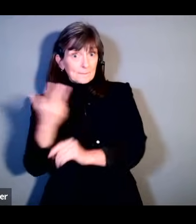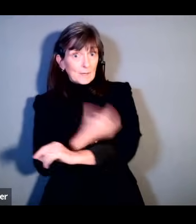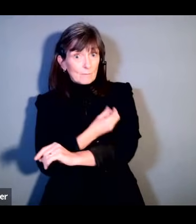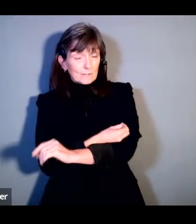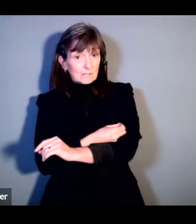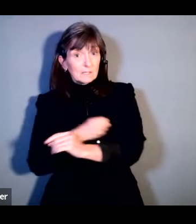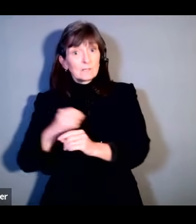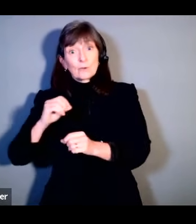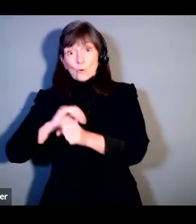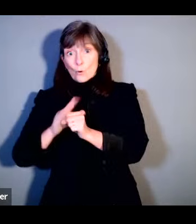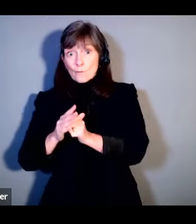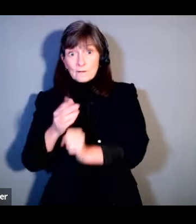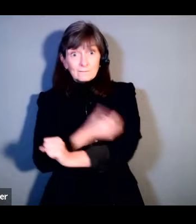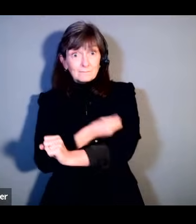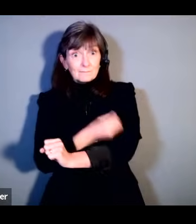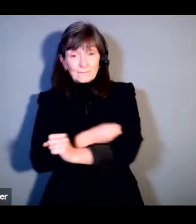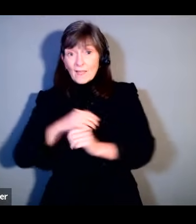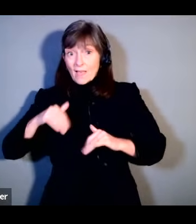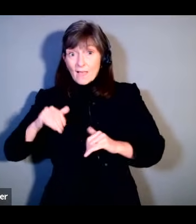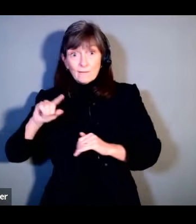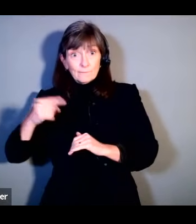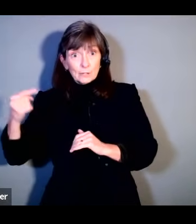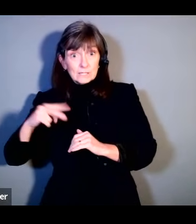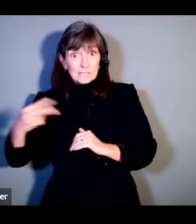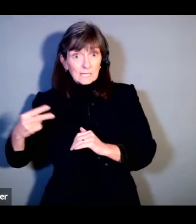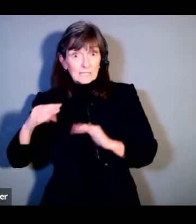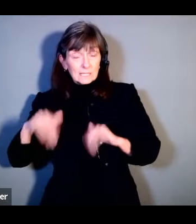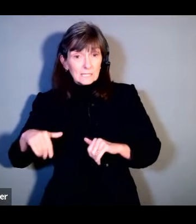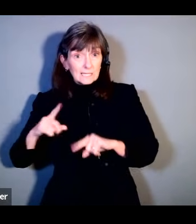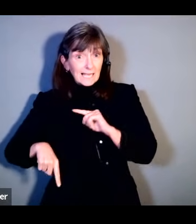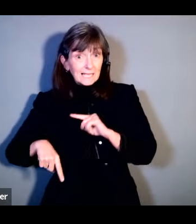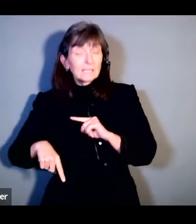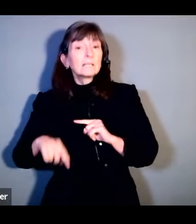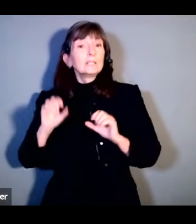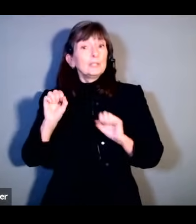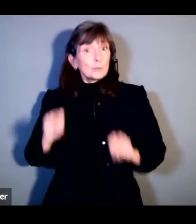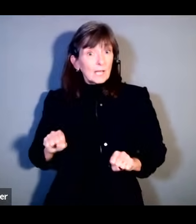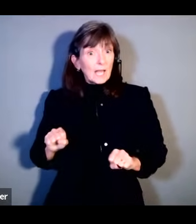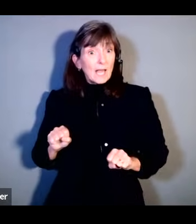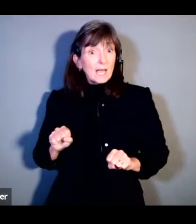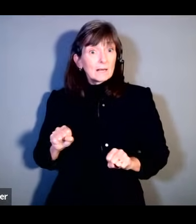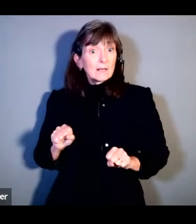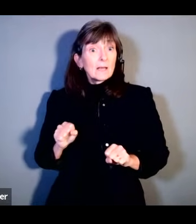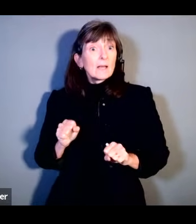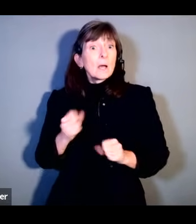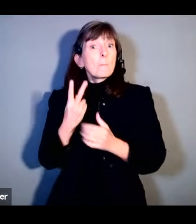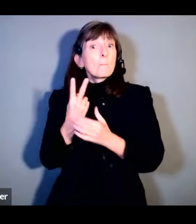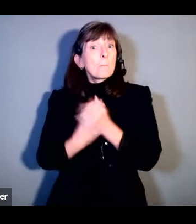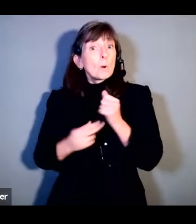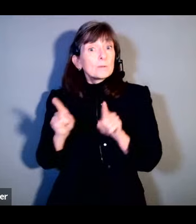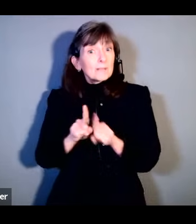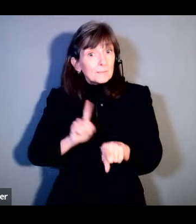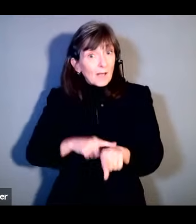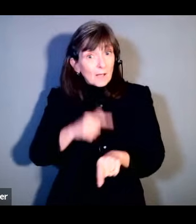of COVID-19 vaccine, you can get your flu shot and COVID vaccination at the same time.